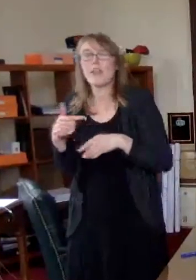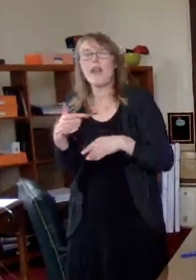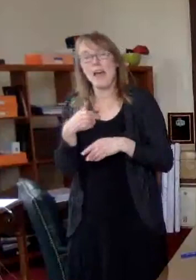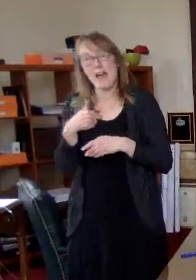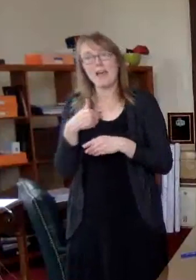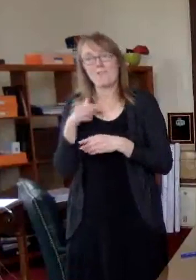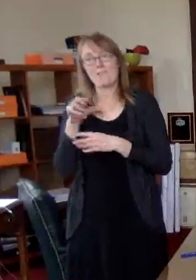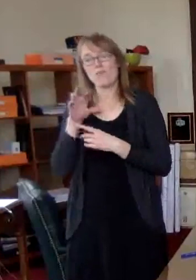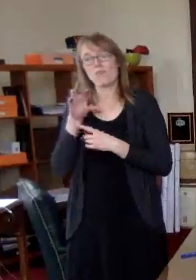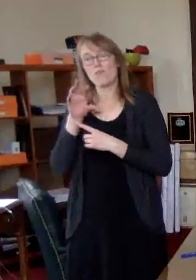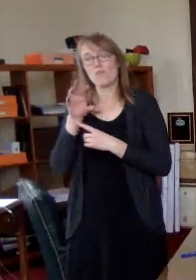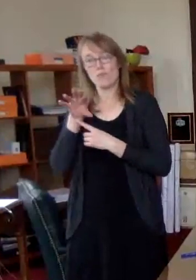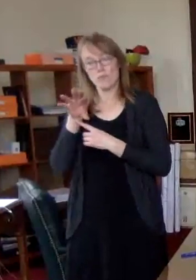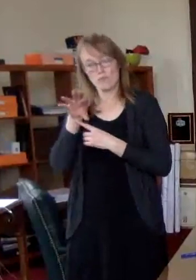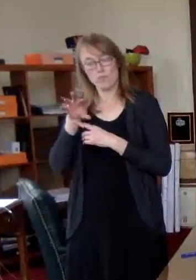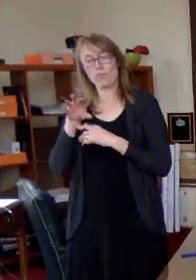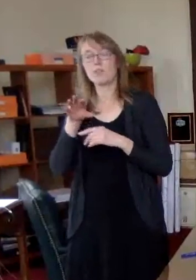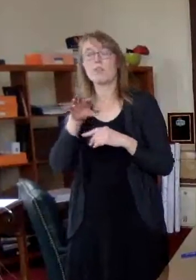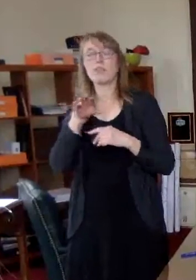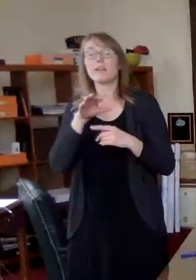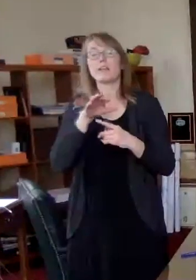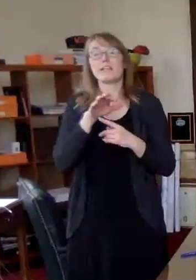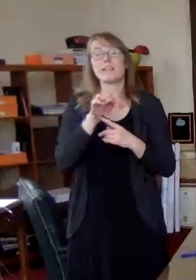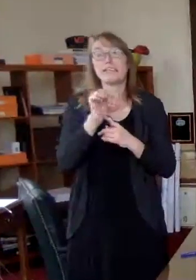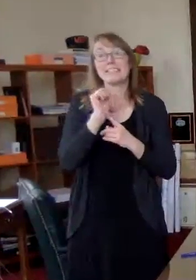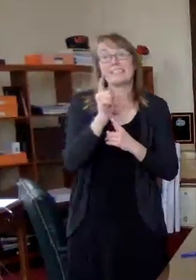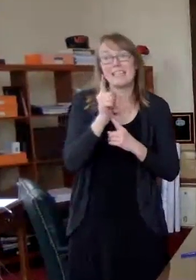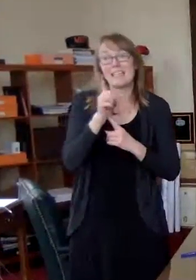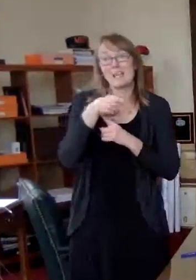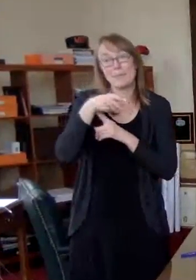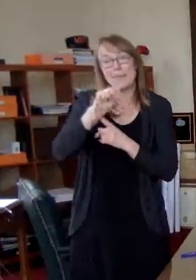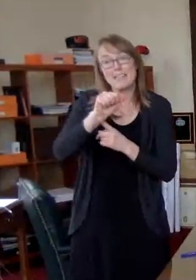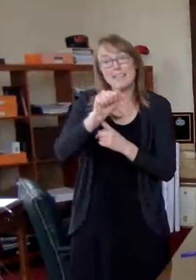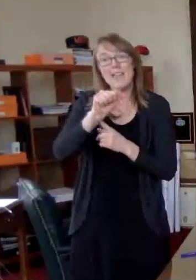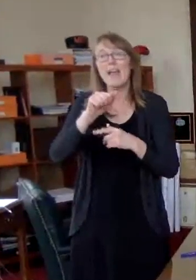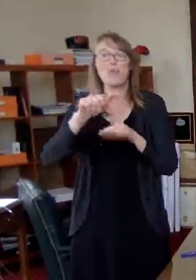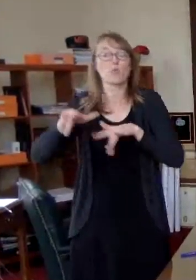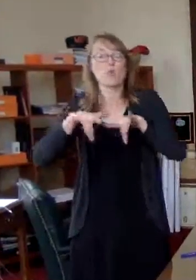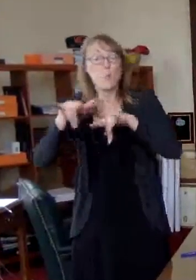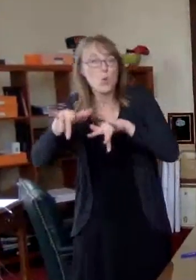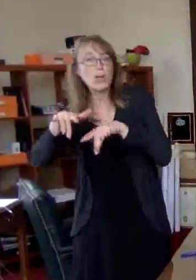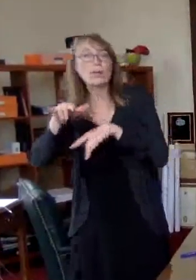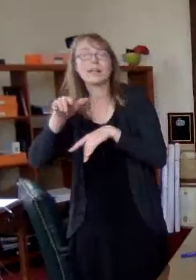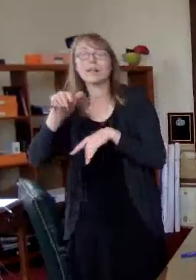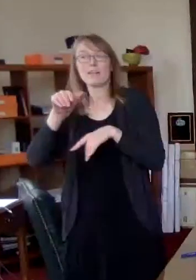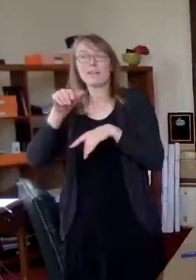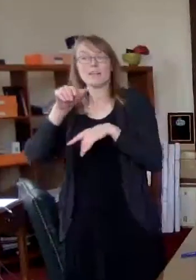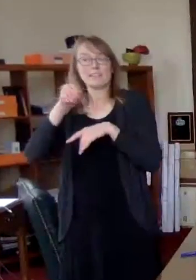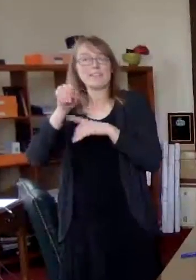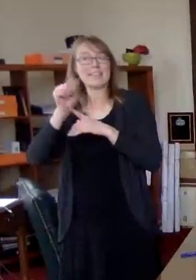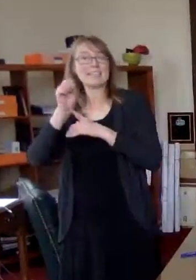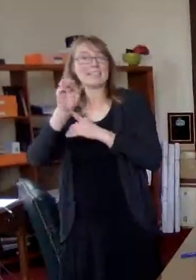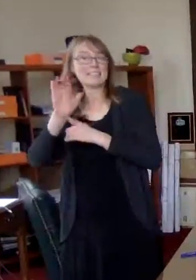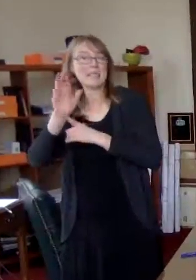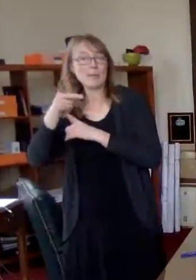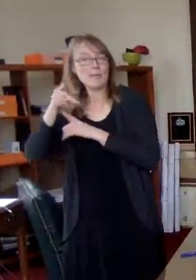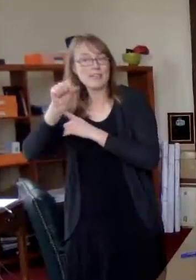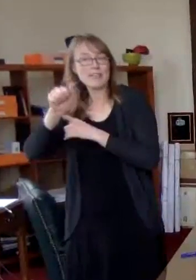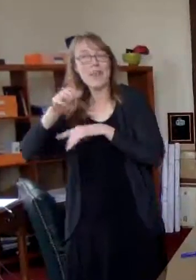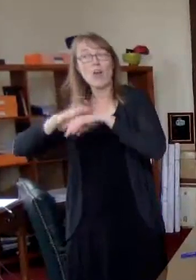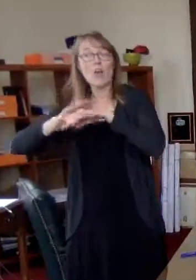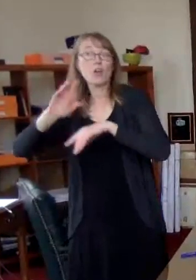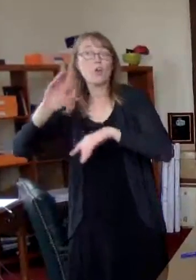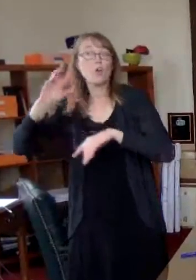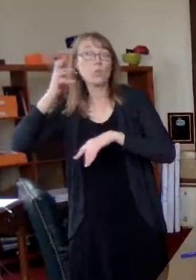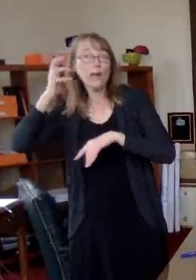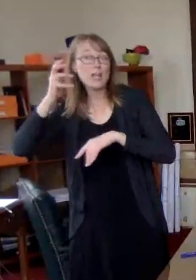30-second PSA, and provided it to virtually all of the radio stations here in the St. Louis region. I haven't heard them